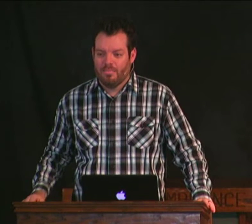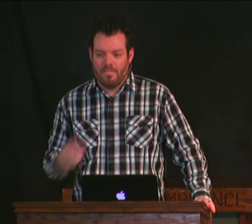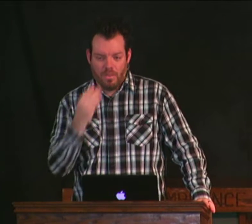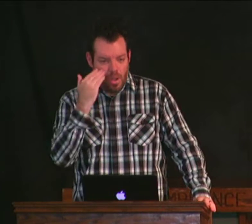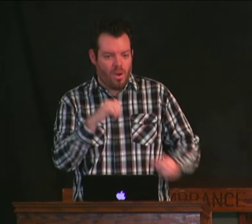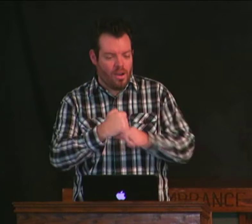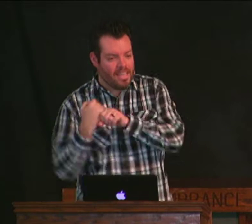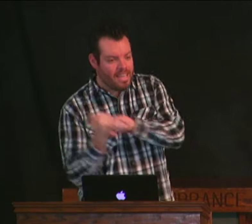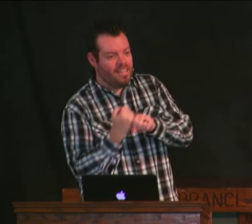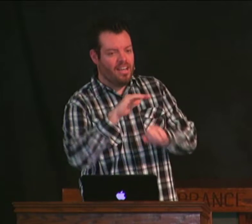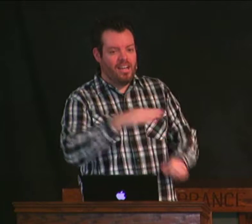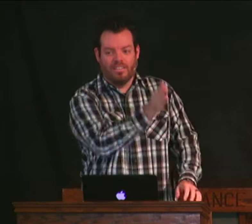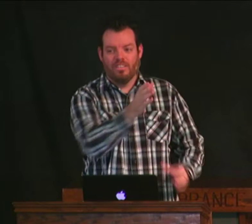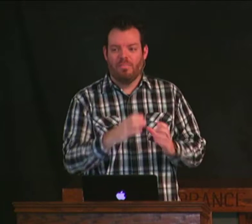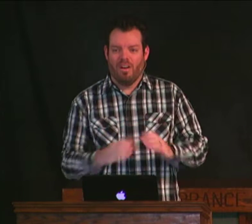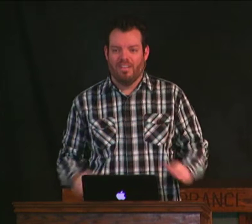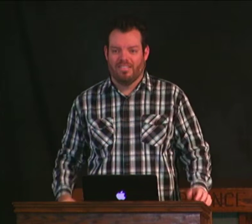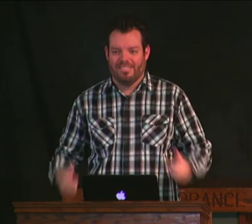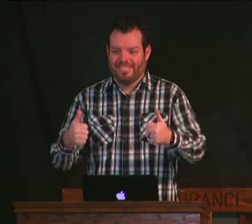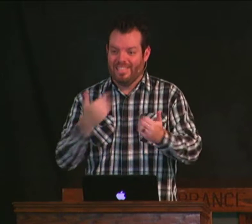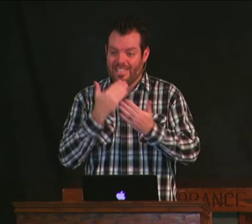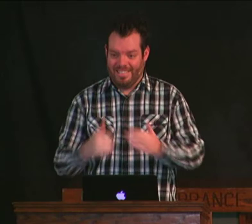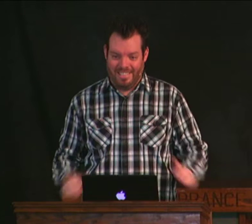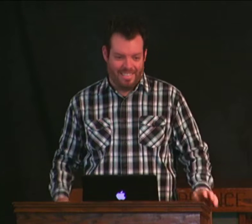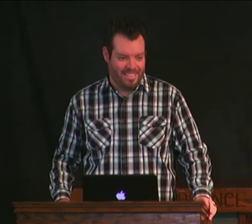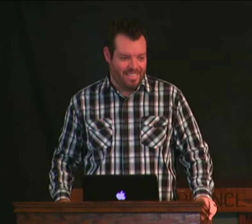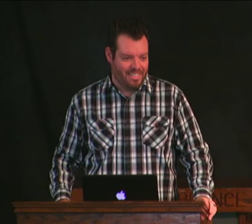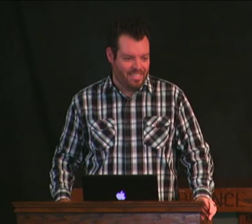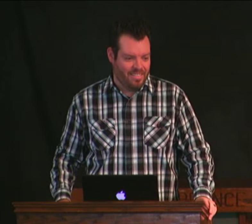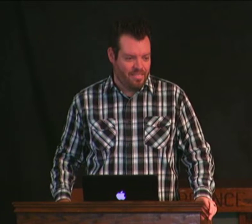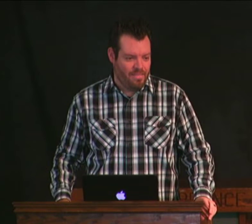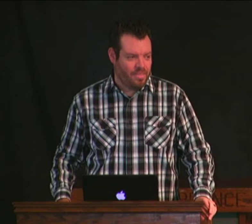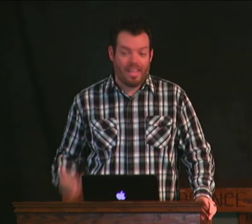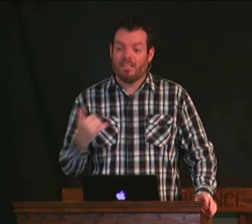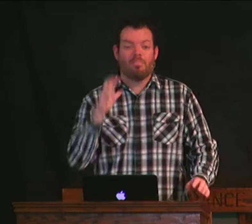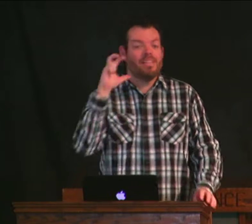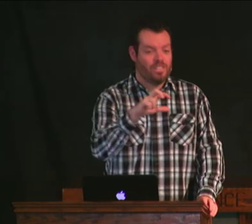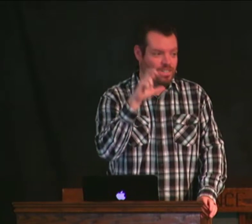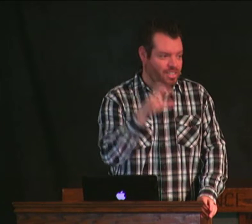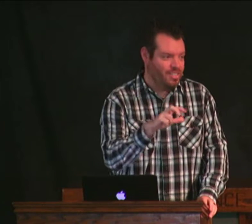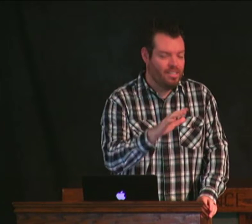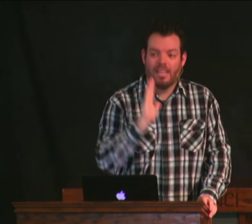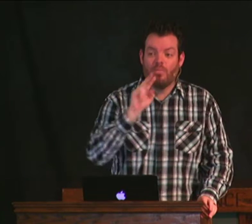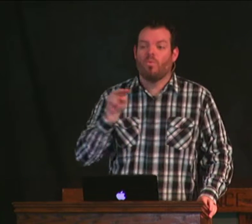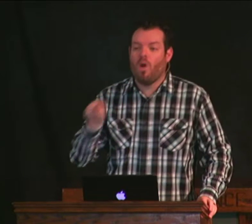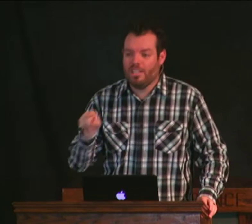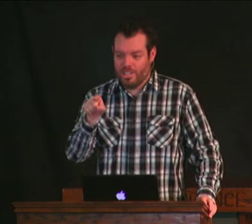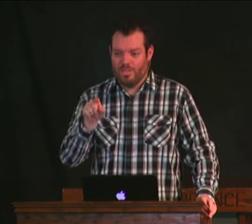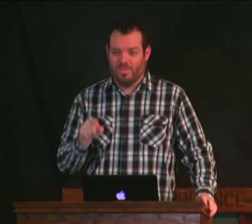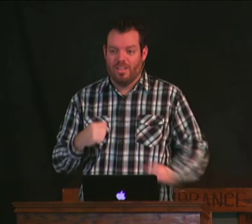But if you know how to hit a curveball, you're good. Now, the pitchers, they will watch you.